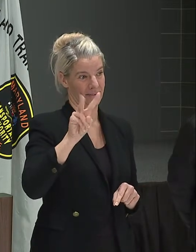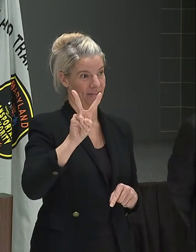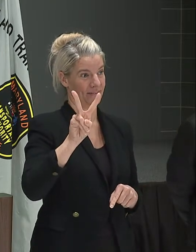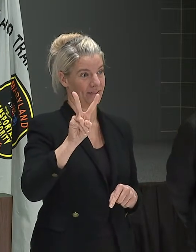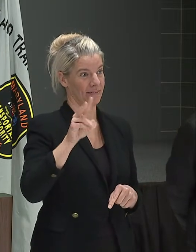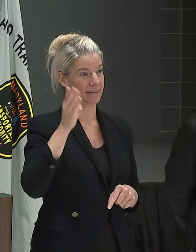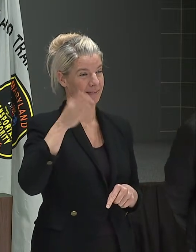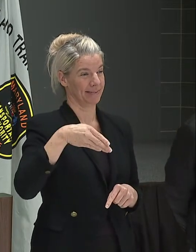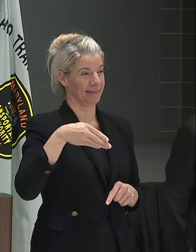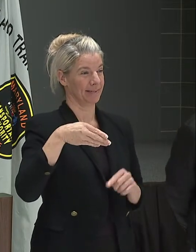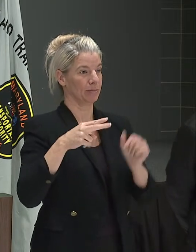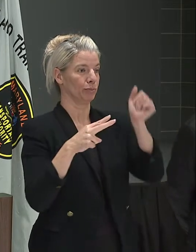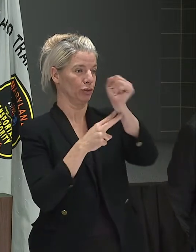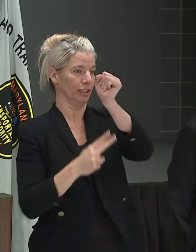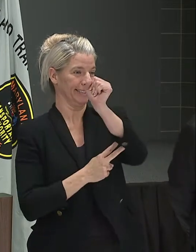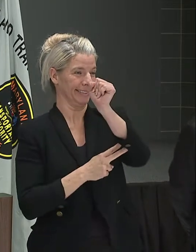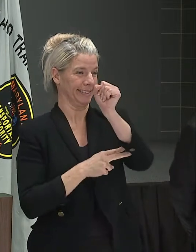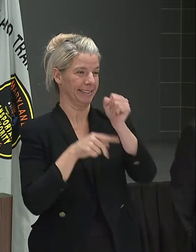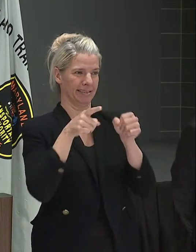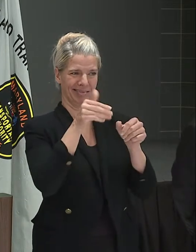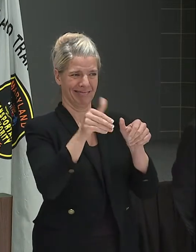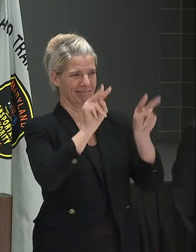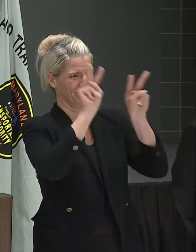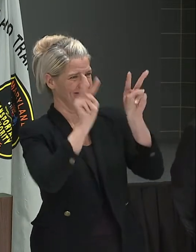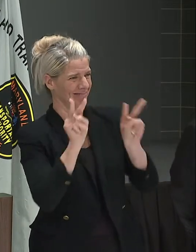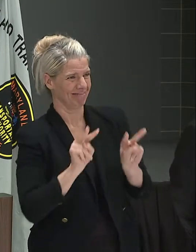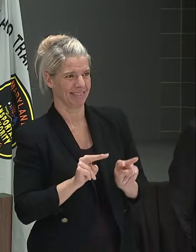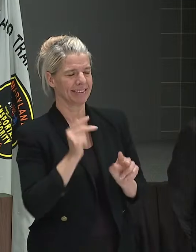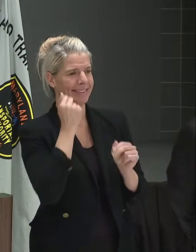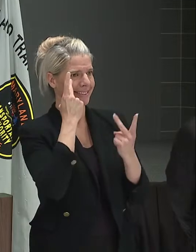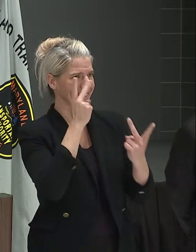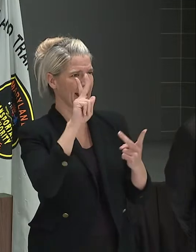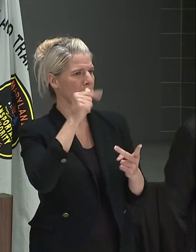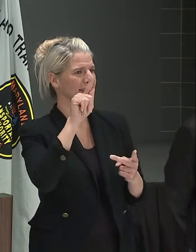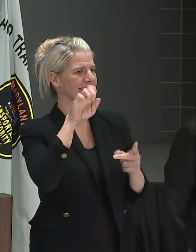response.maryland.gov/bridge to stay updated on our progress. Again, that is